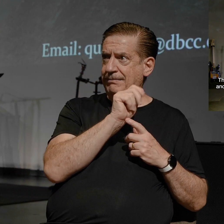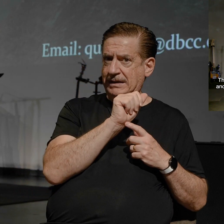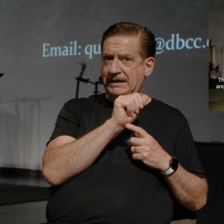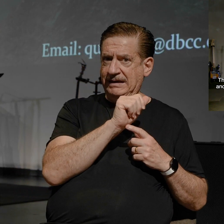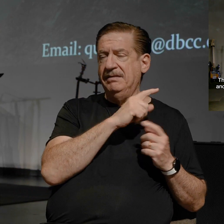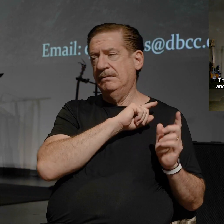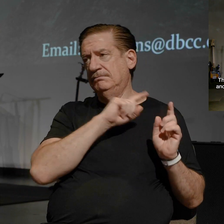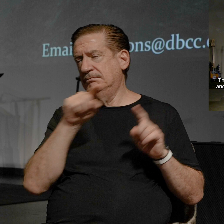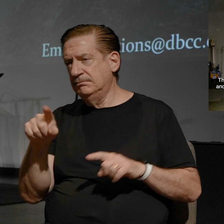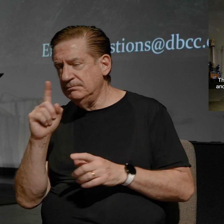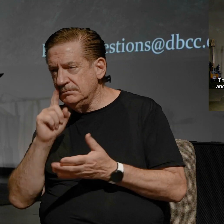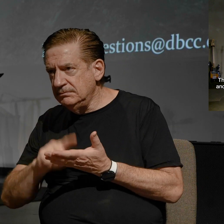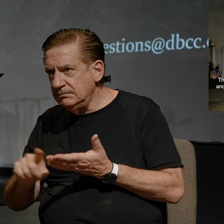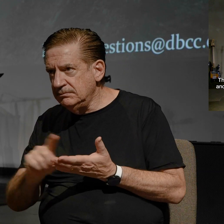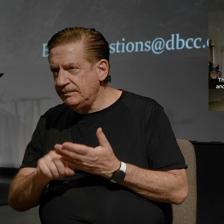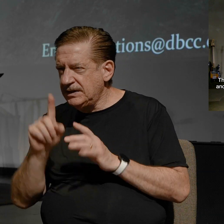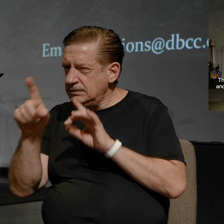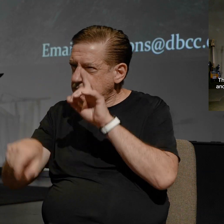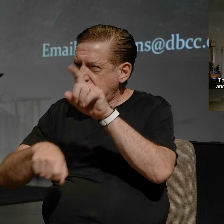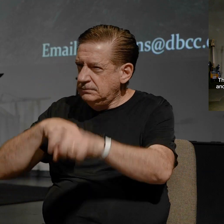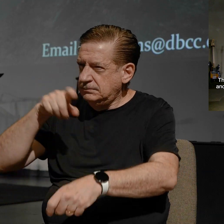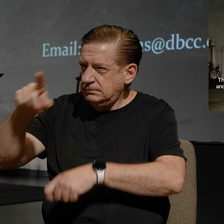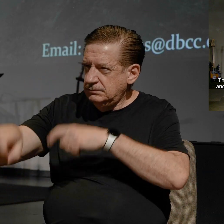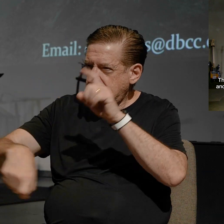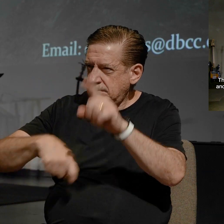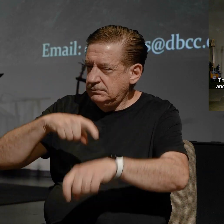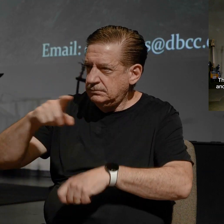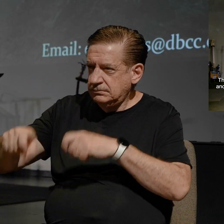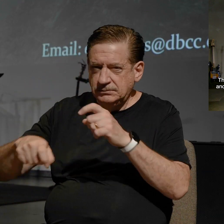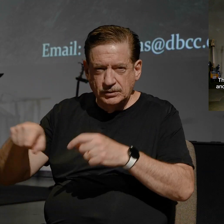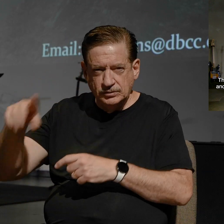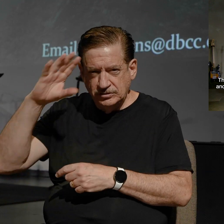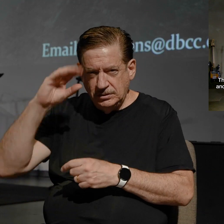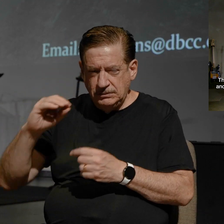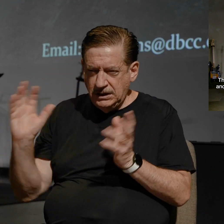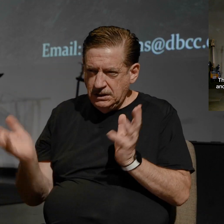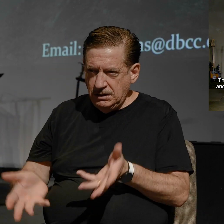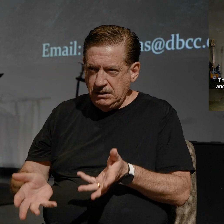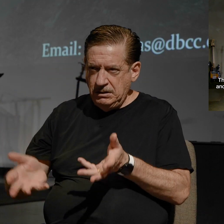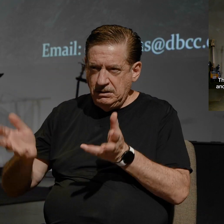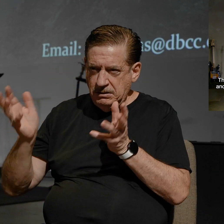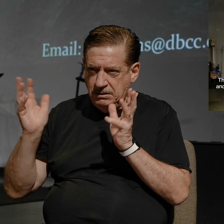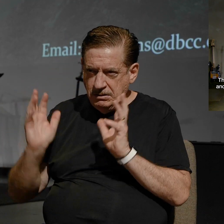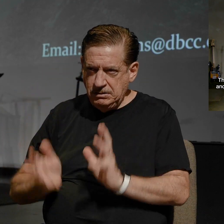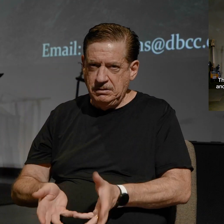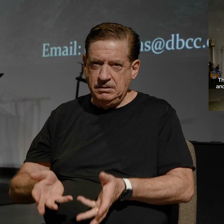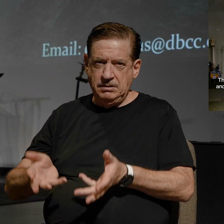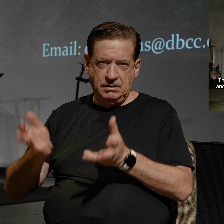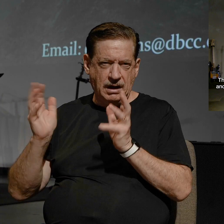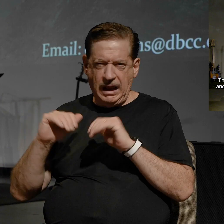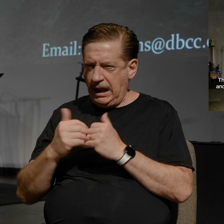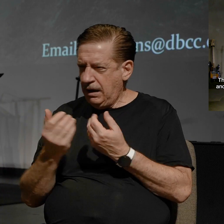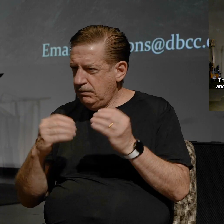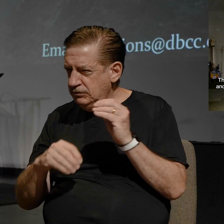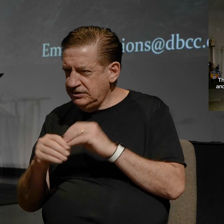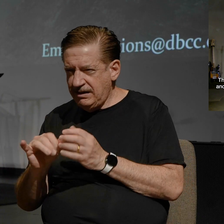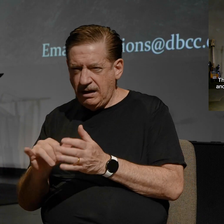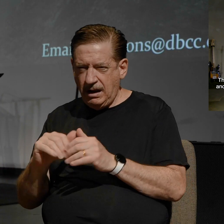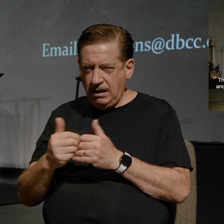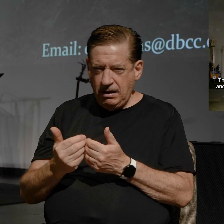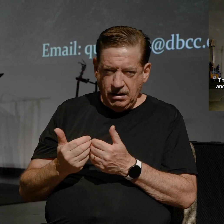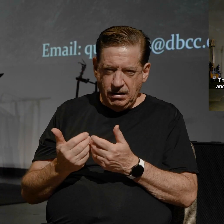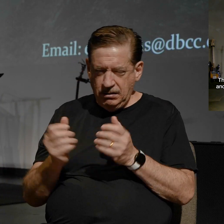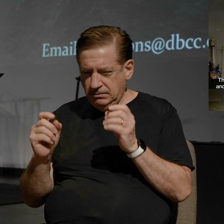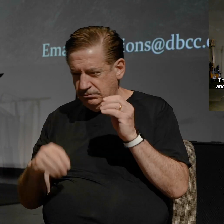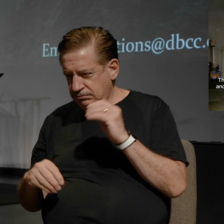just peppered those two gentlemen with questions and conversation after conversation. Well, what does this mean, or how do we put this together? Jump